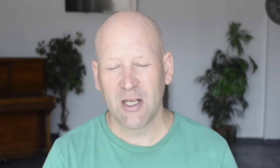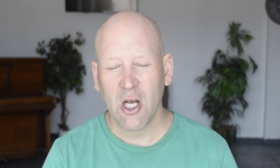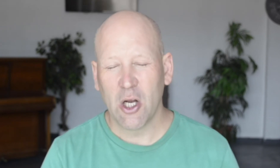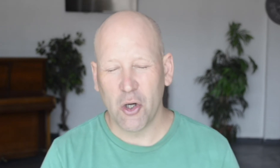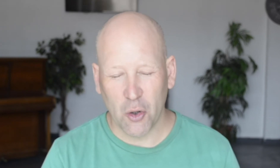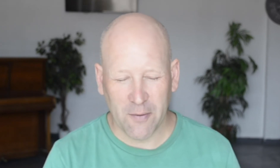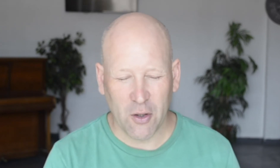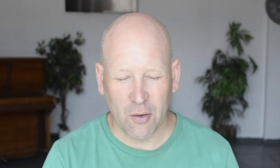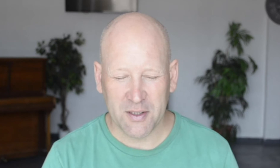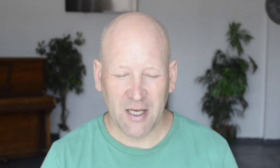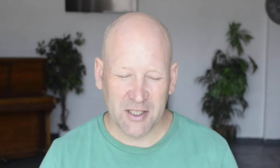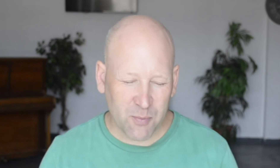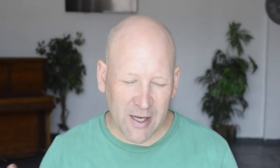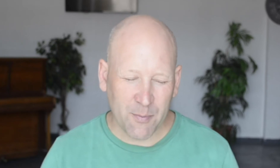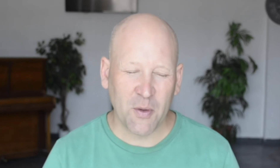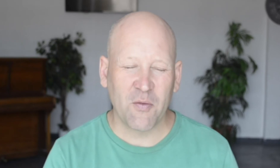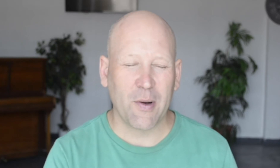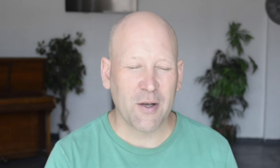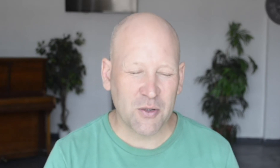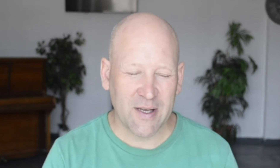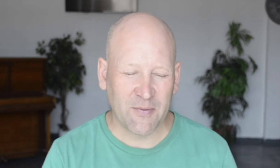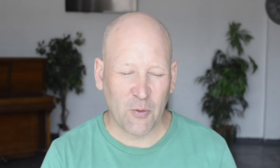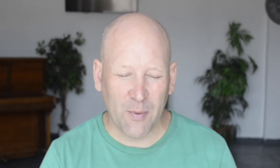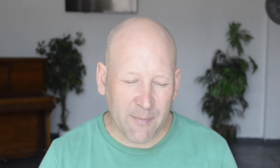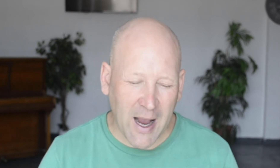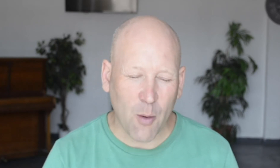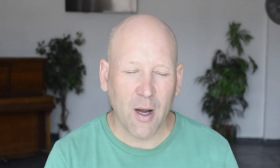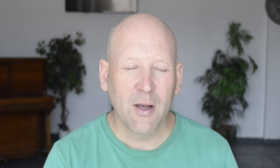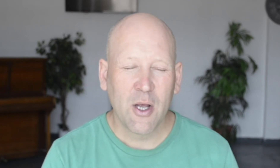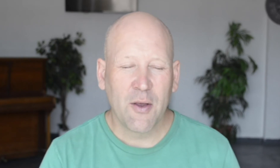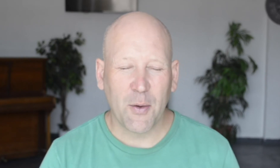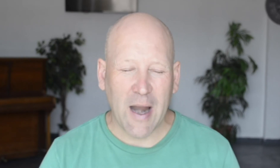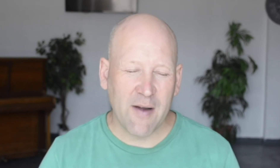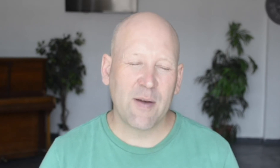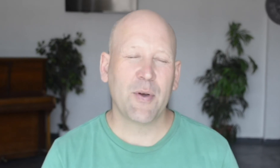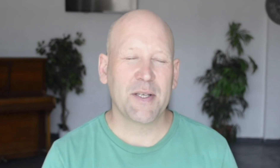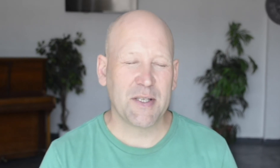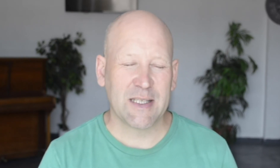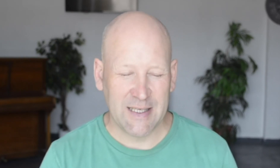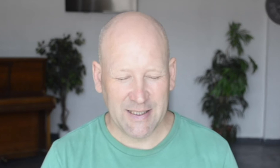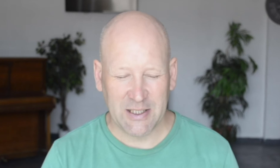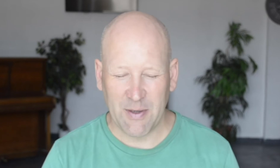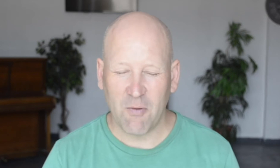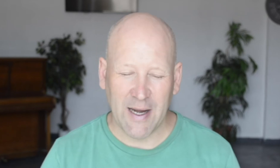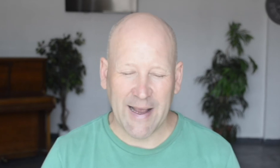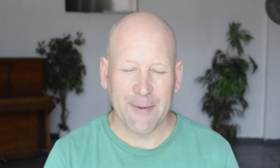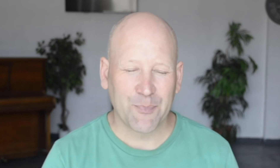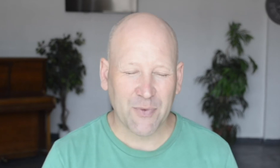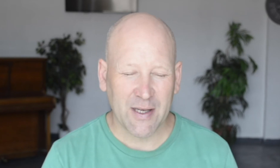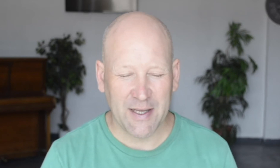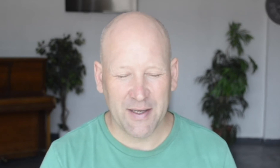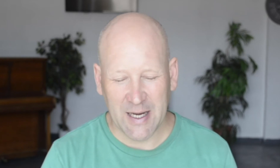Kings, Lord of Lords. And I just pray, move by your transforming power through every person that's listening to me right